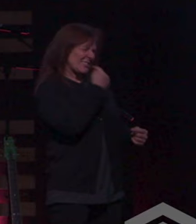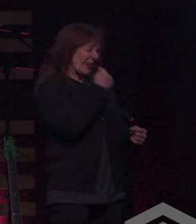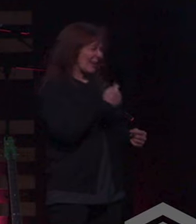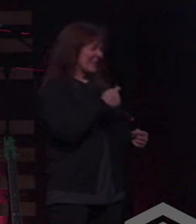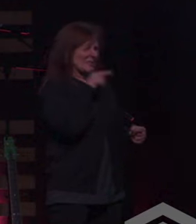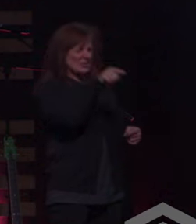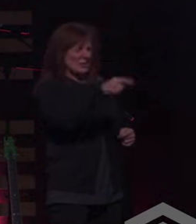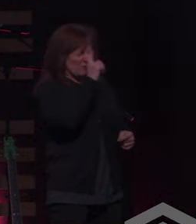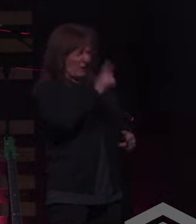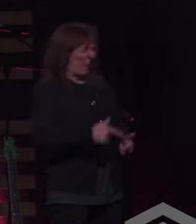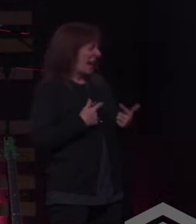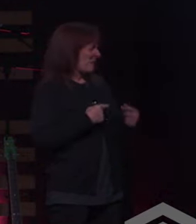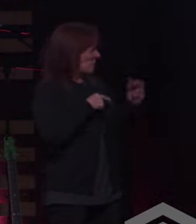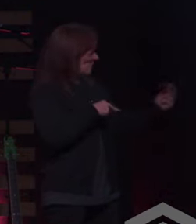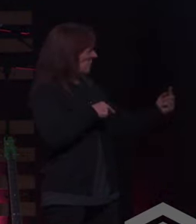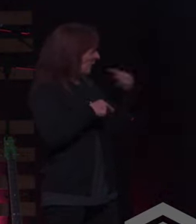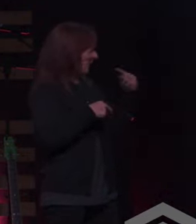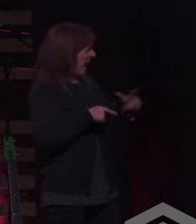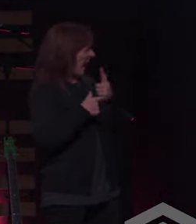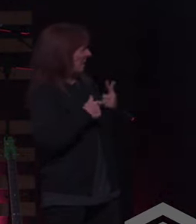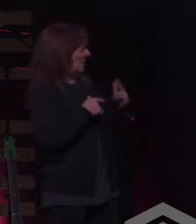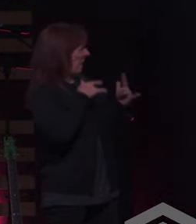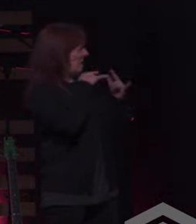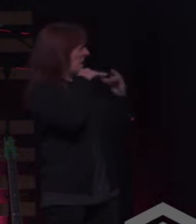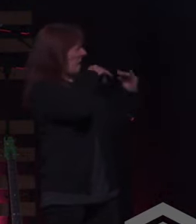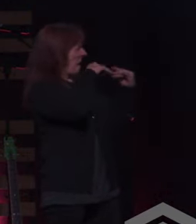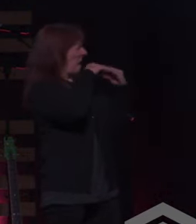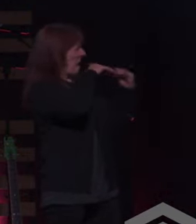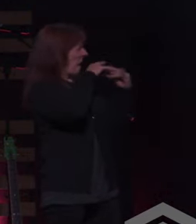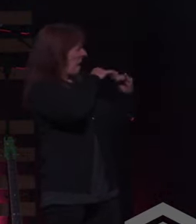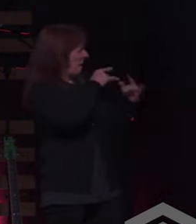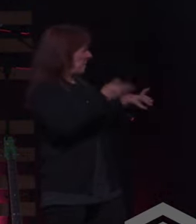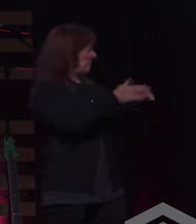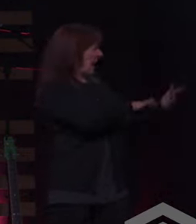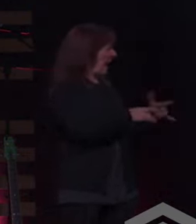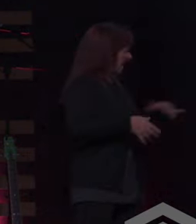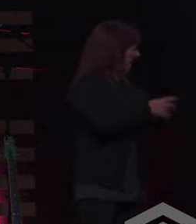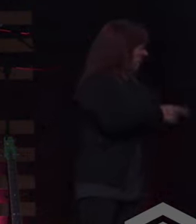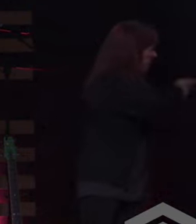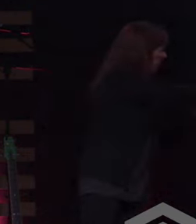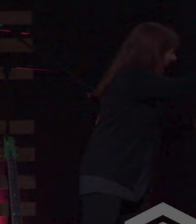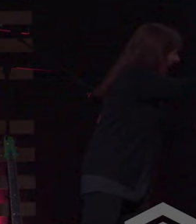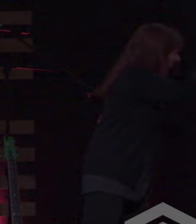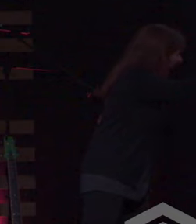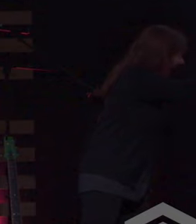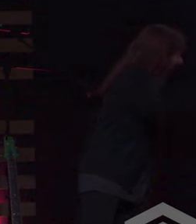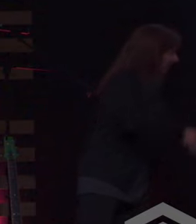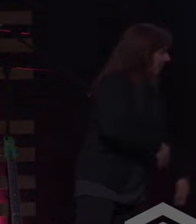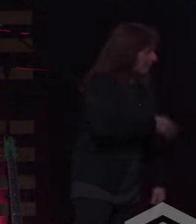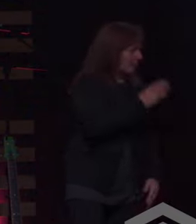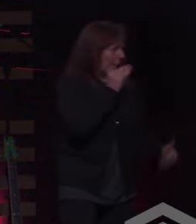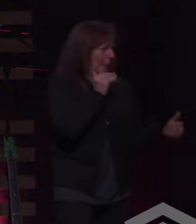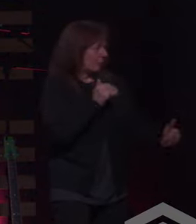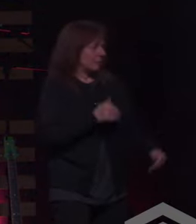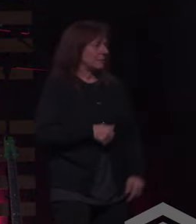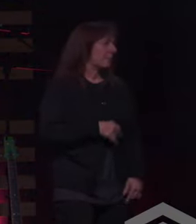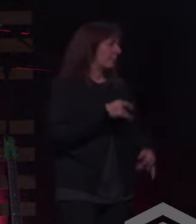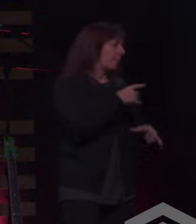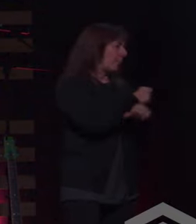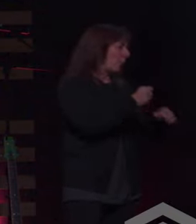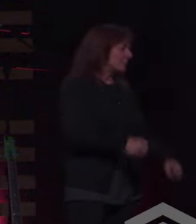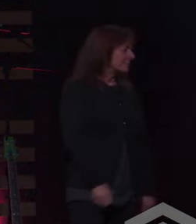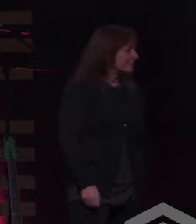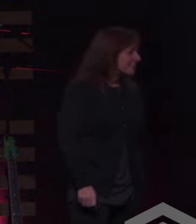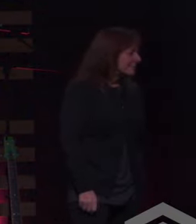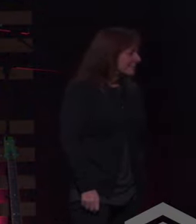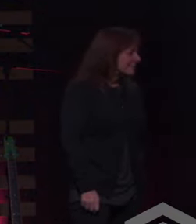It's just you for life. Just battle each other and then you hope you die and go to heaven. That's bull.